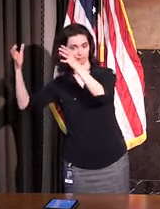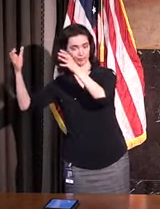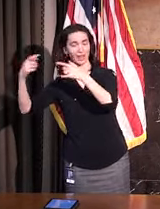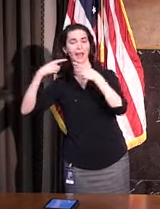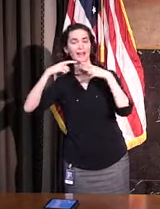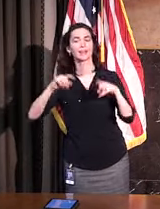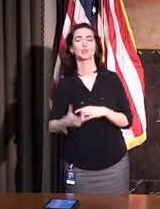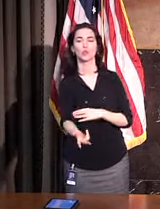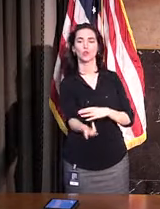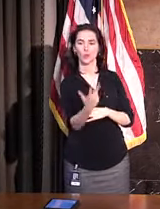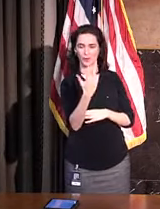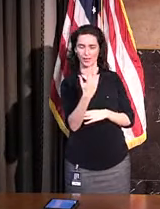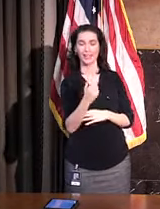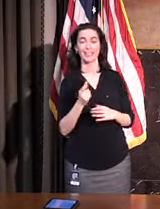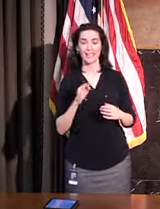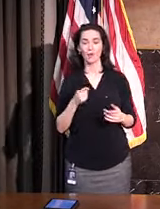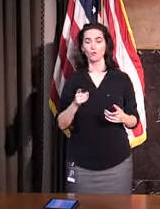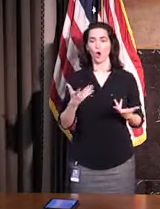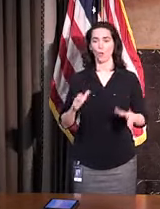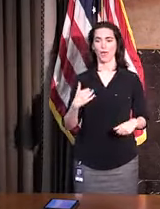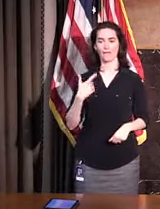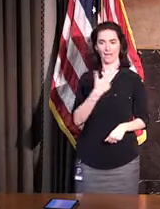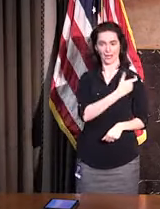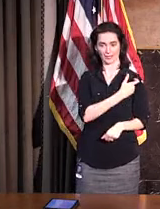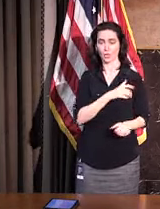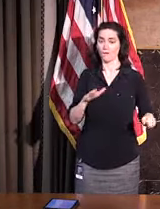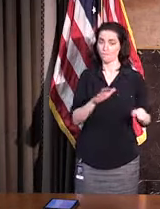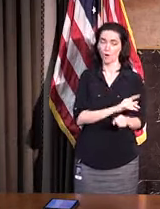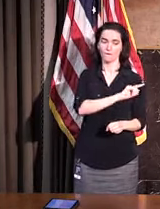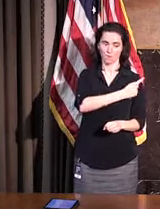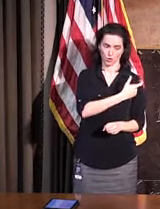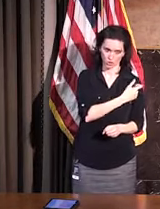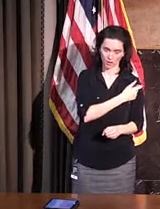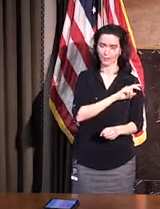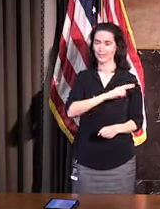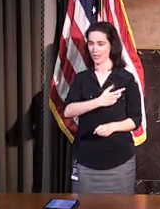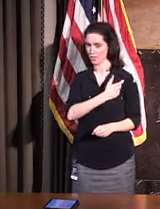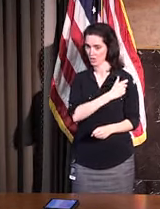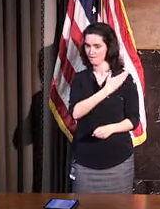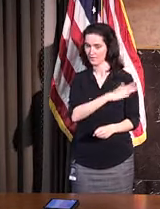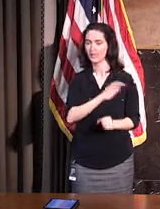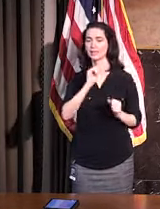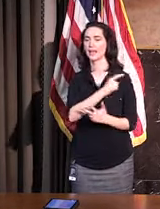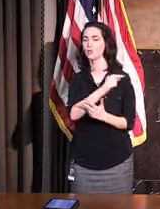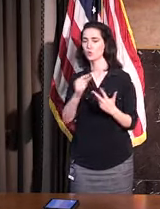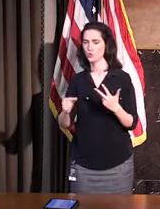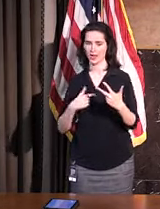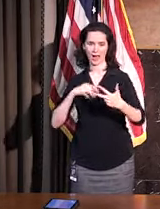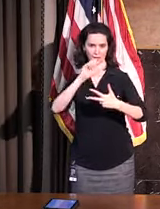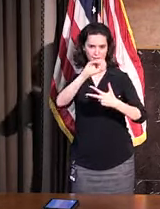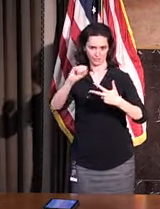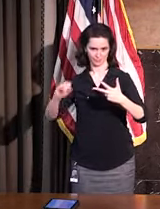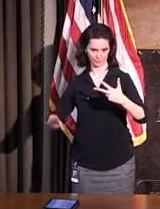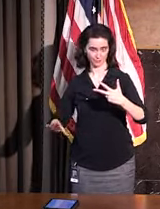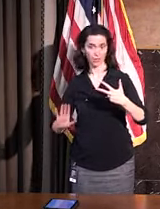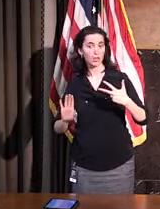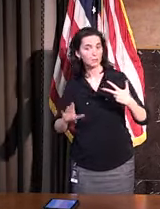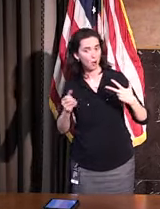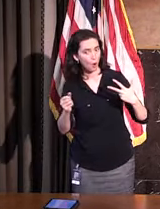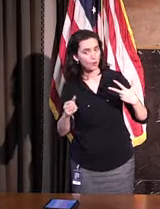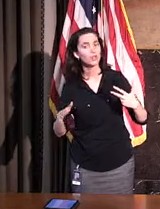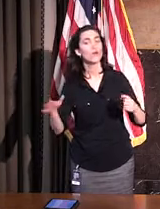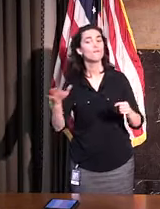three things that people who are vaccinated, fully vaccinated, can now do. So I'll walk through those things. It's important to say what